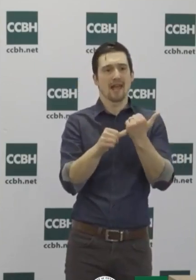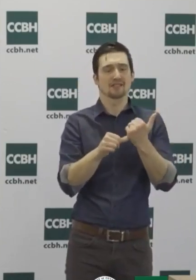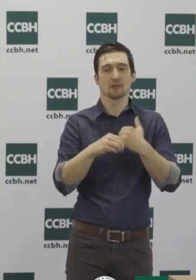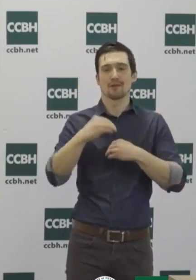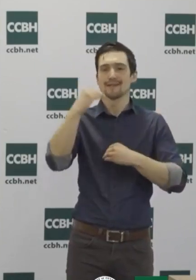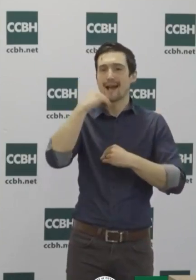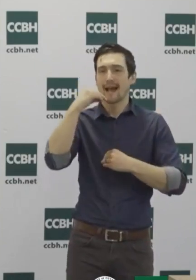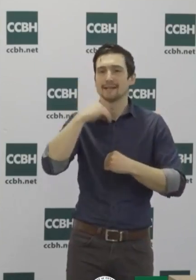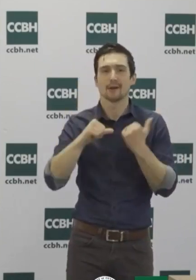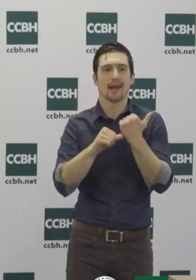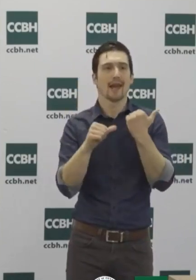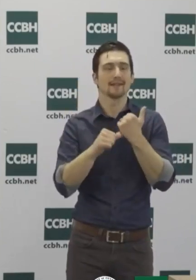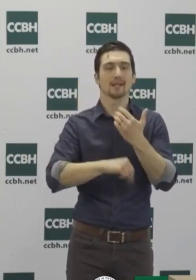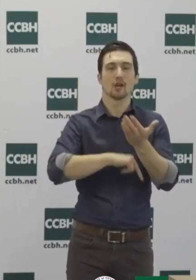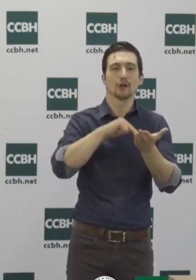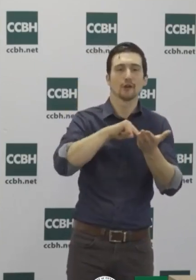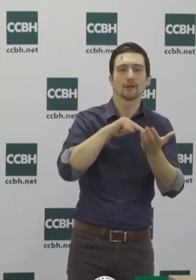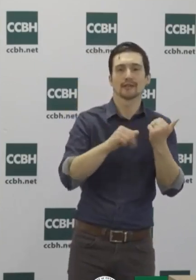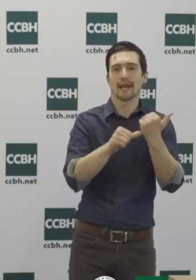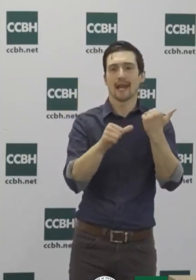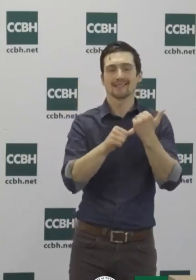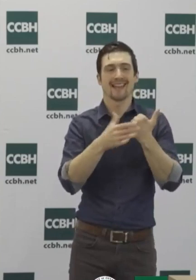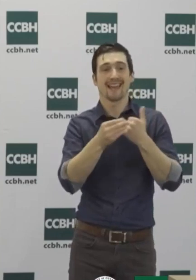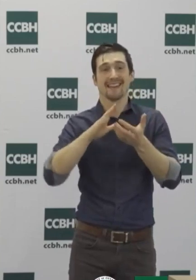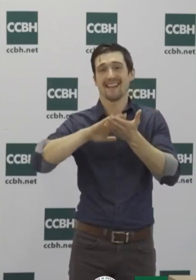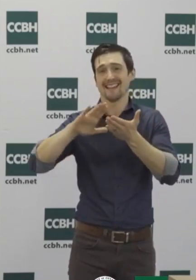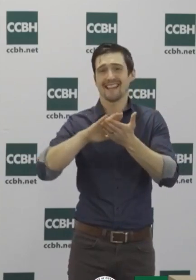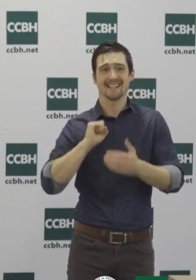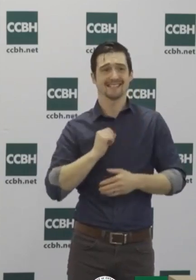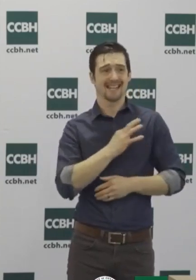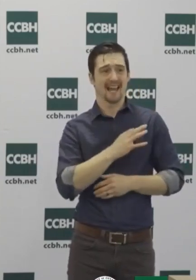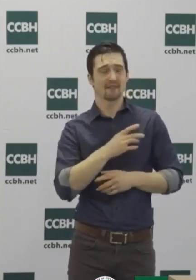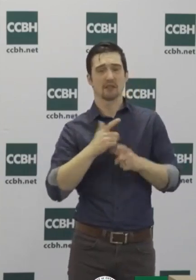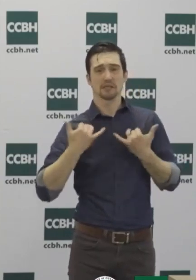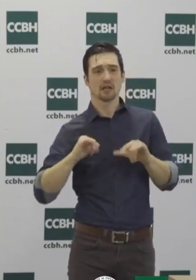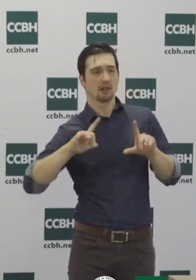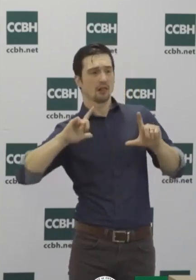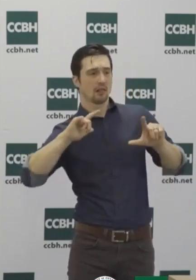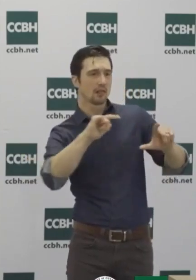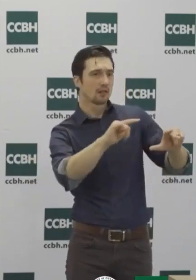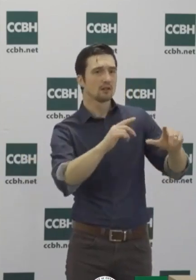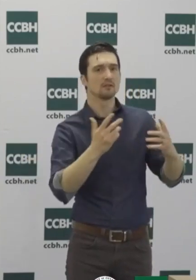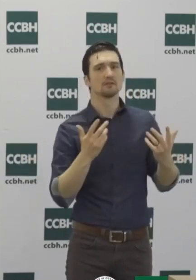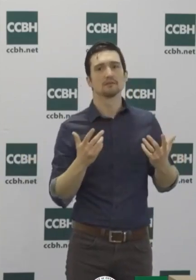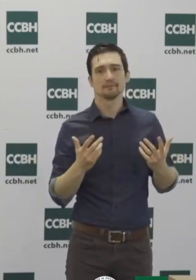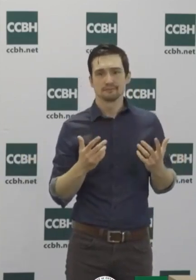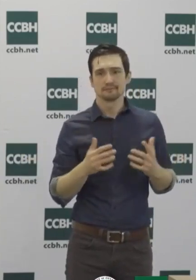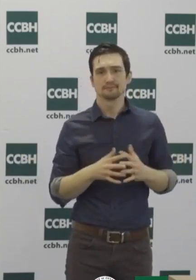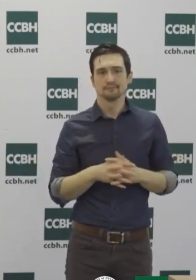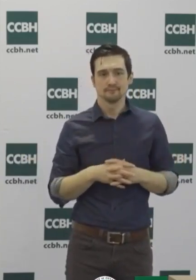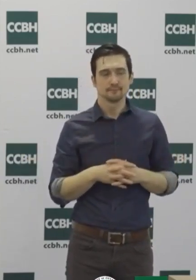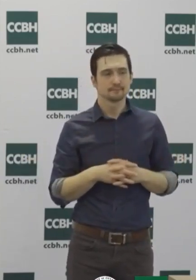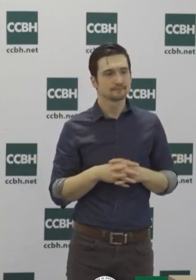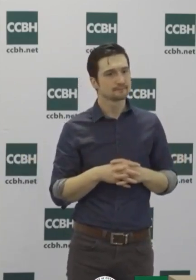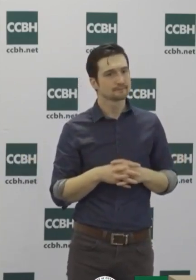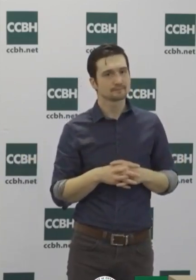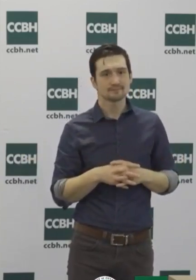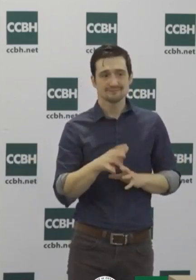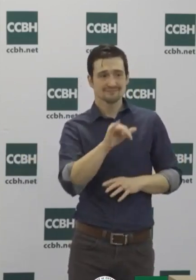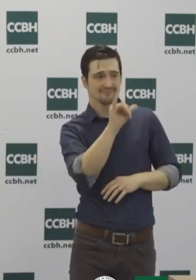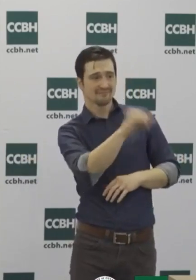dietary, nursing aides, and cleaning staff, to name a few. The work is never